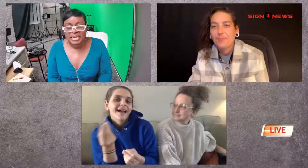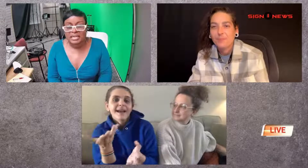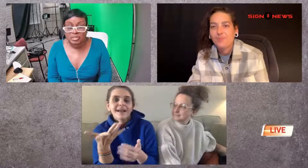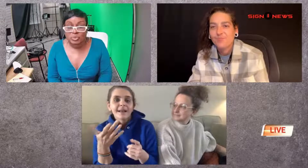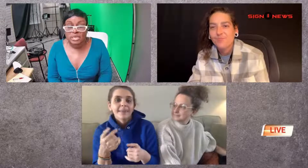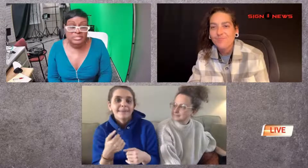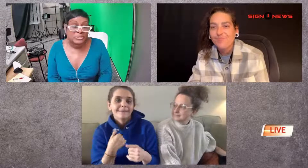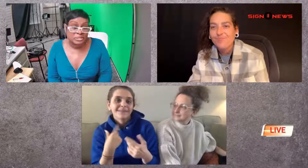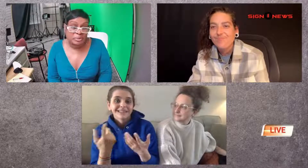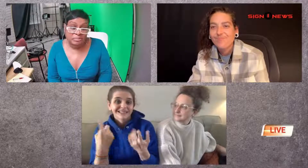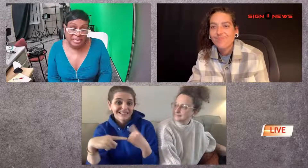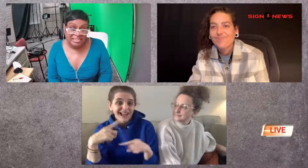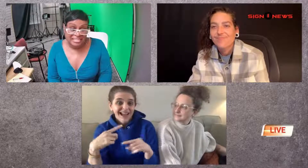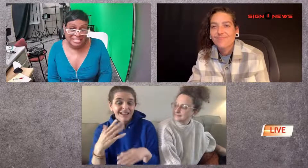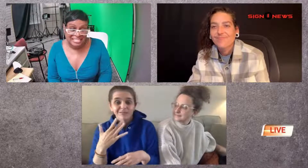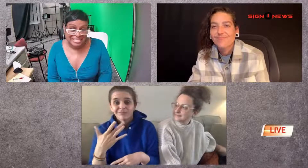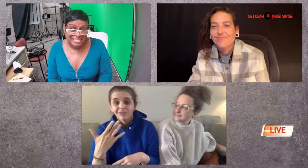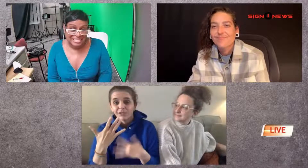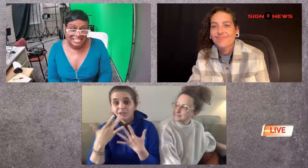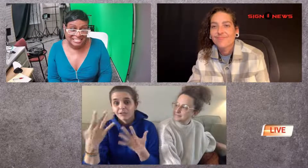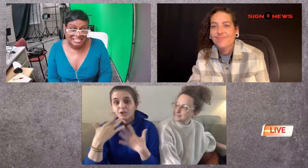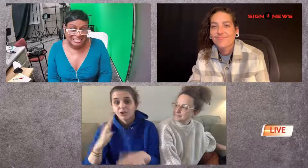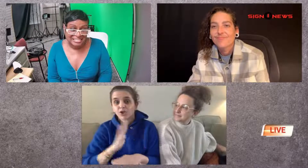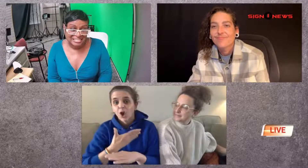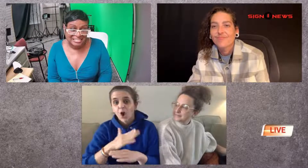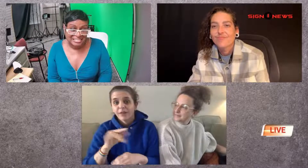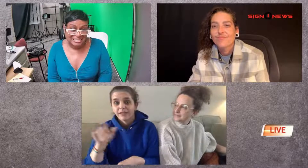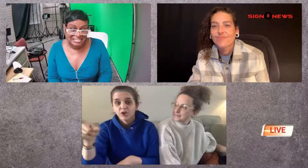And my character wants to support Becca.